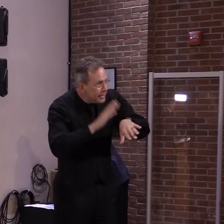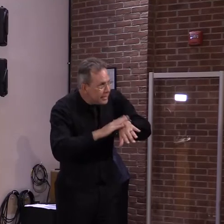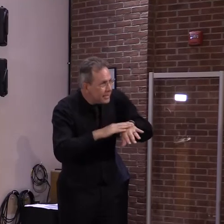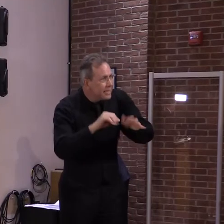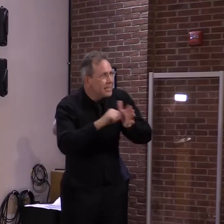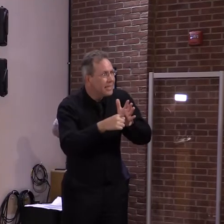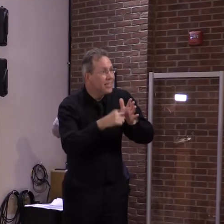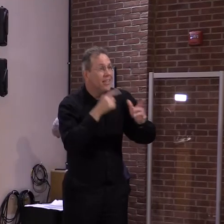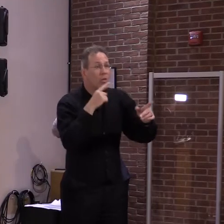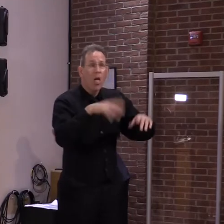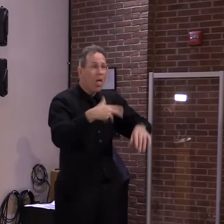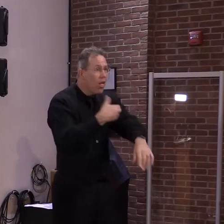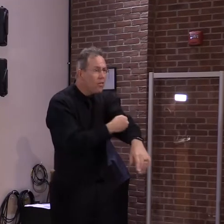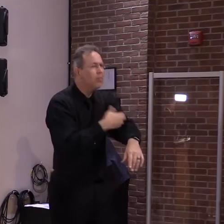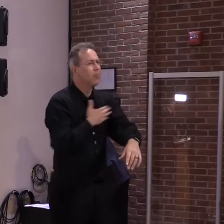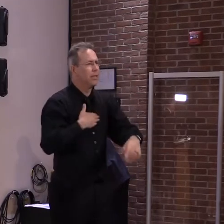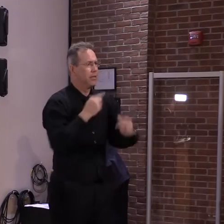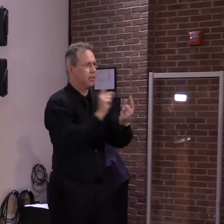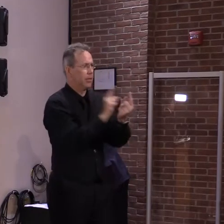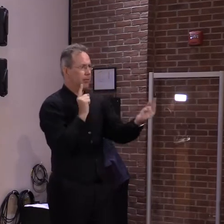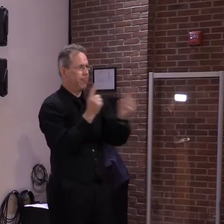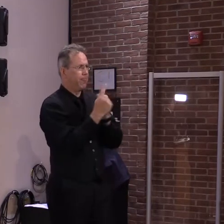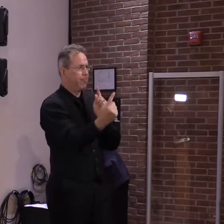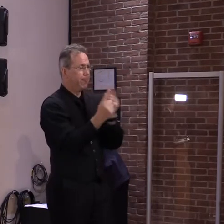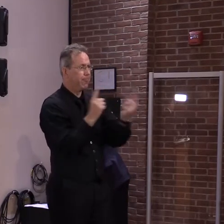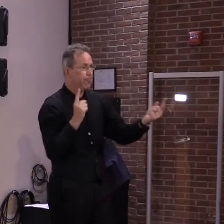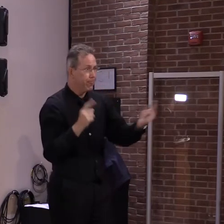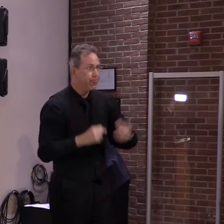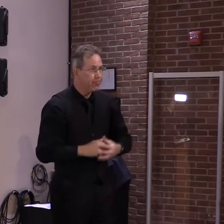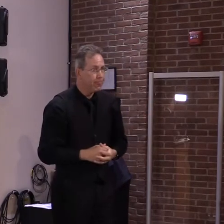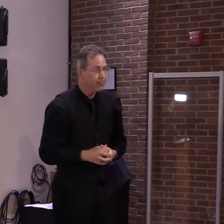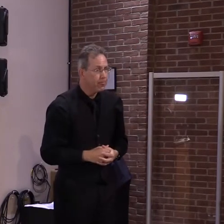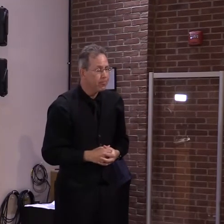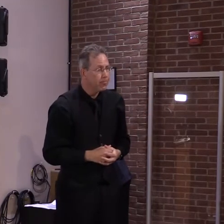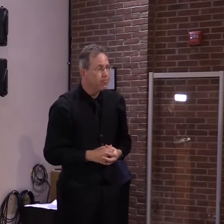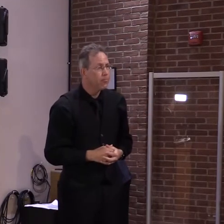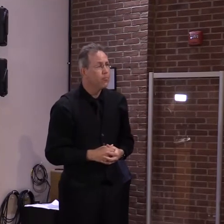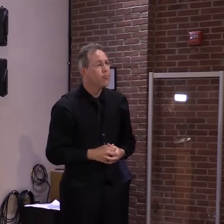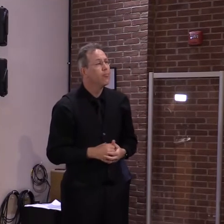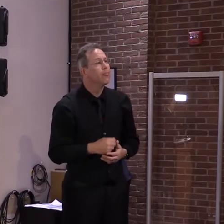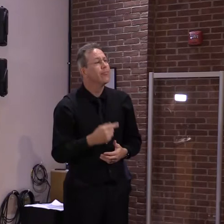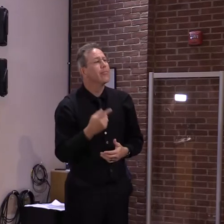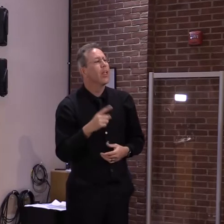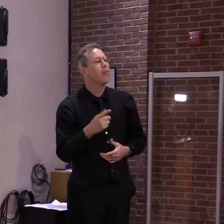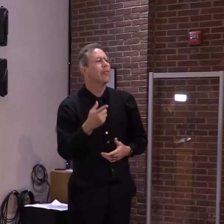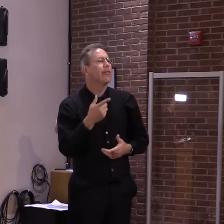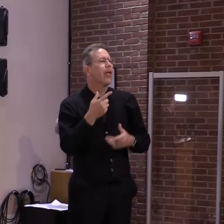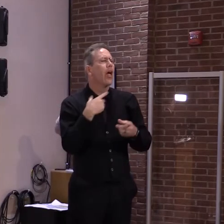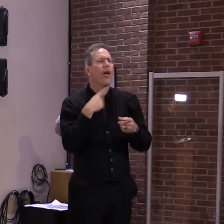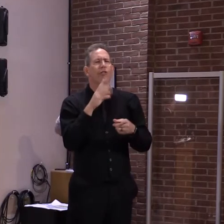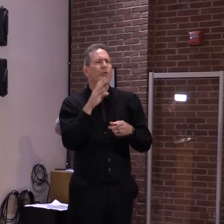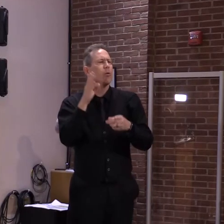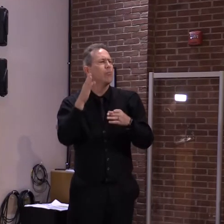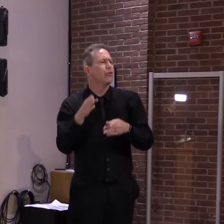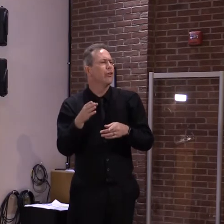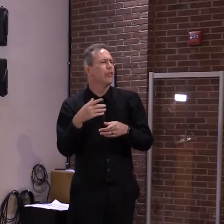to a restaurant owner last night who's working to pivot to the universal guidance, and the indoor